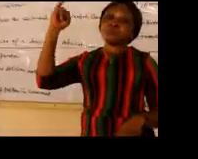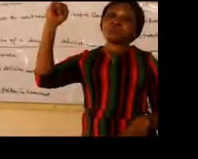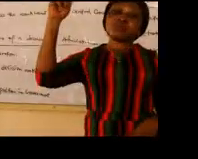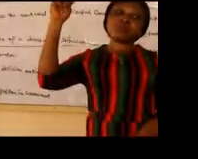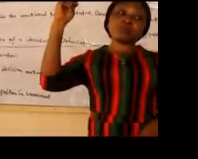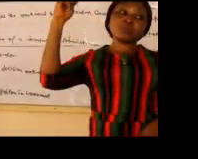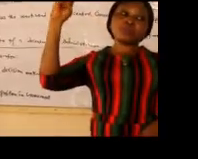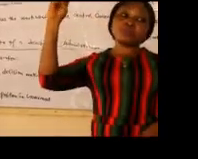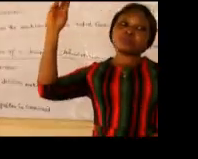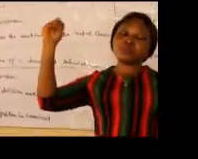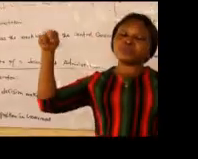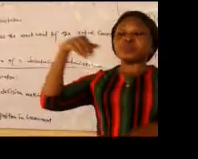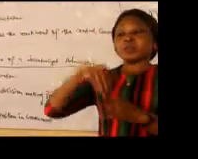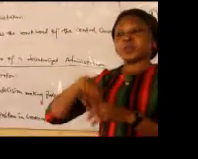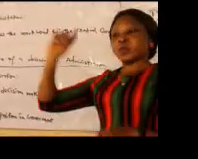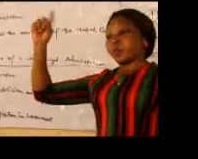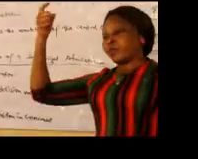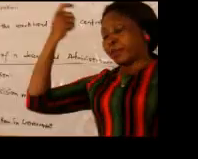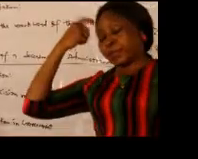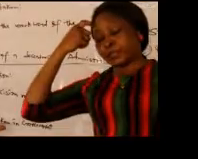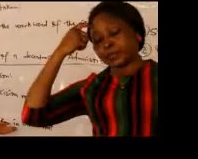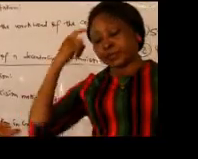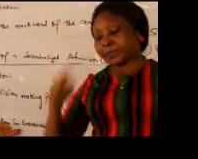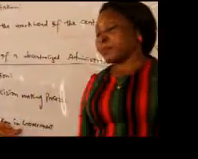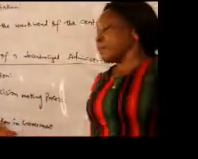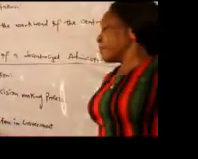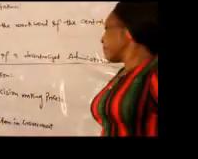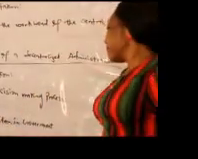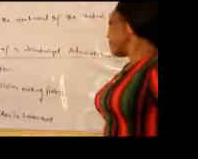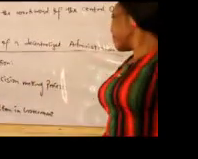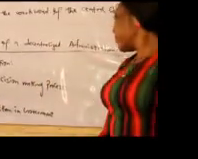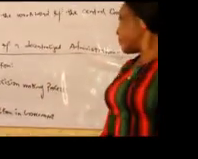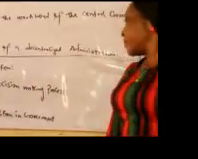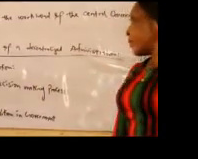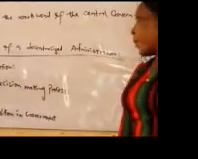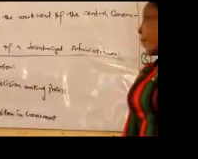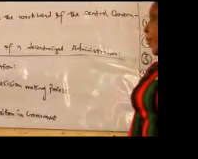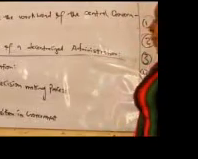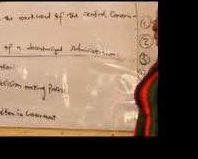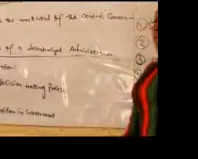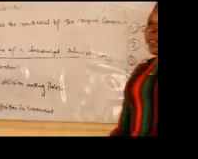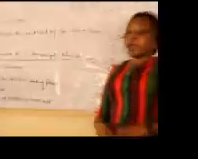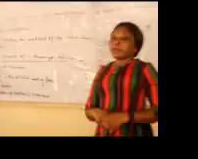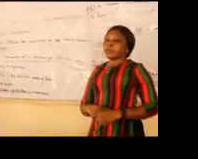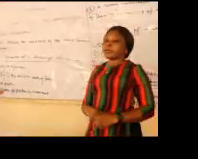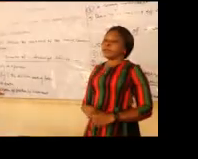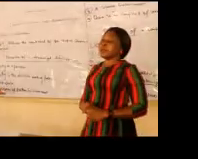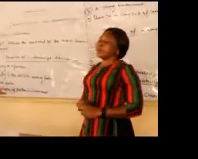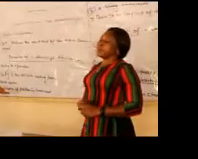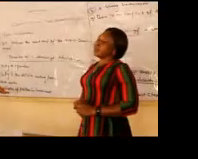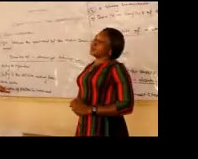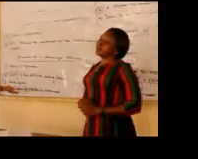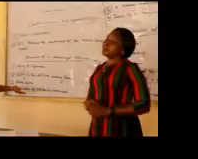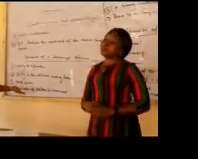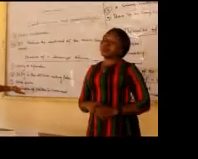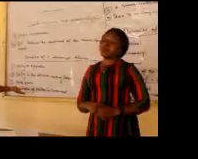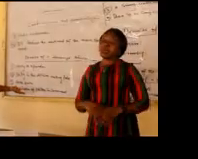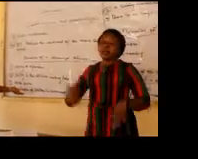Duplication of what? Position in government. We find that